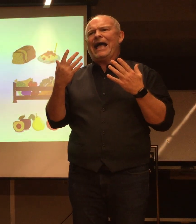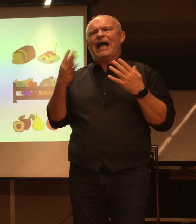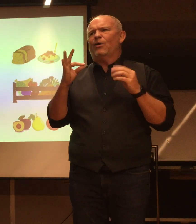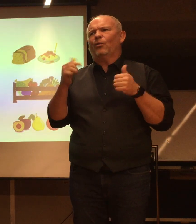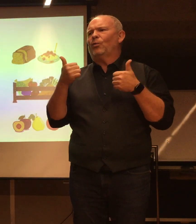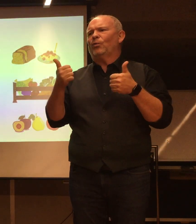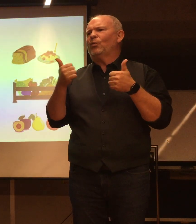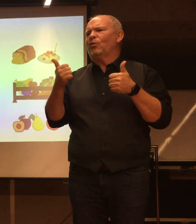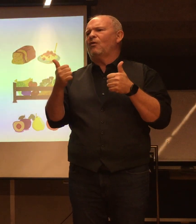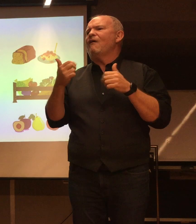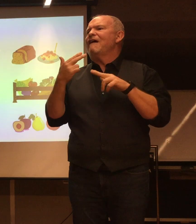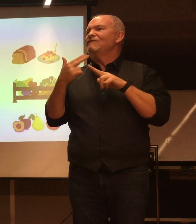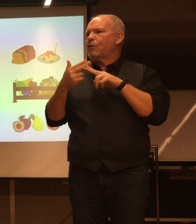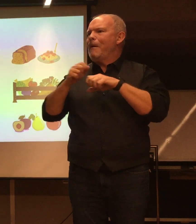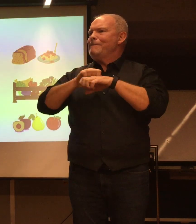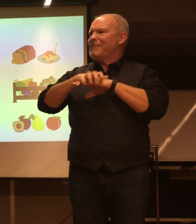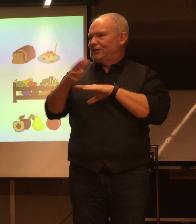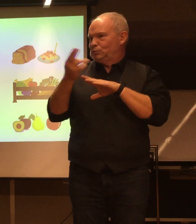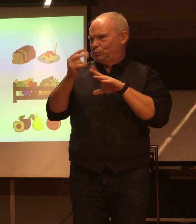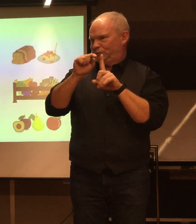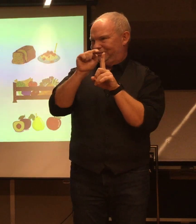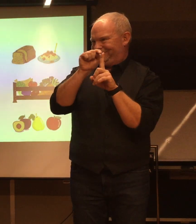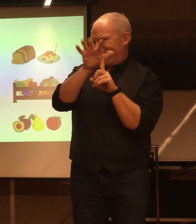not great for the blood sugars.